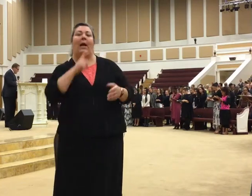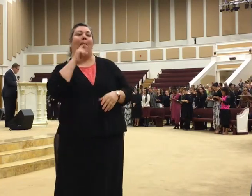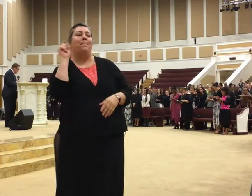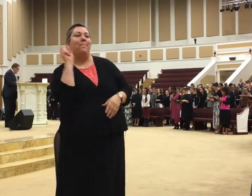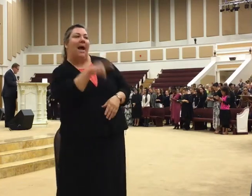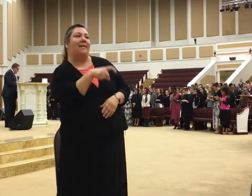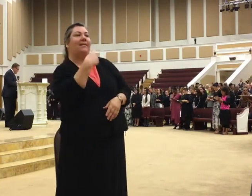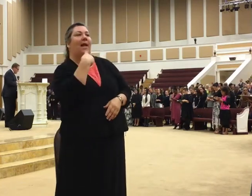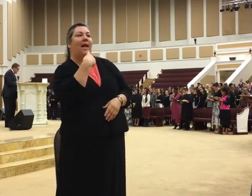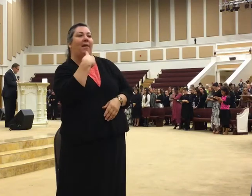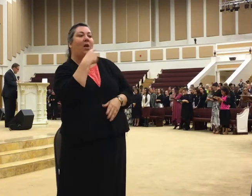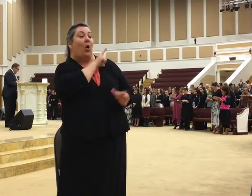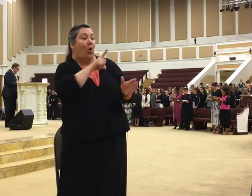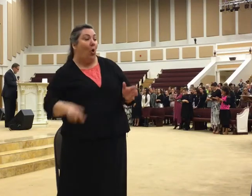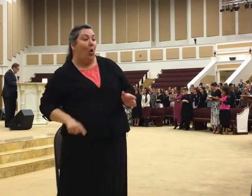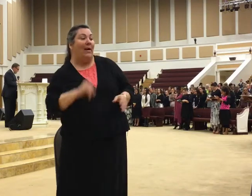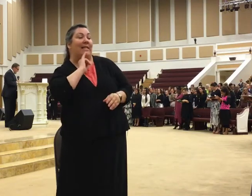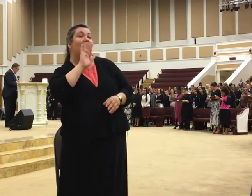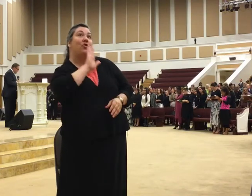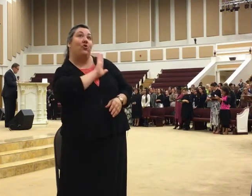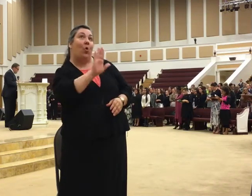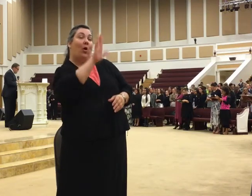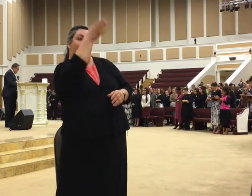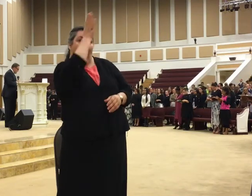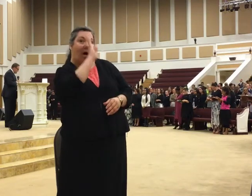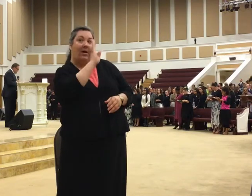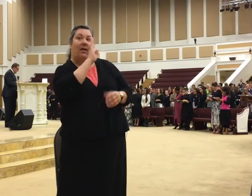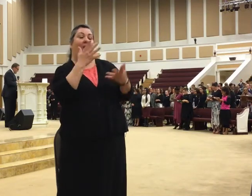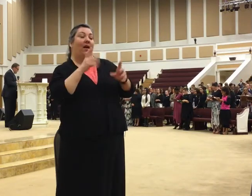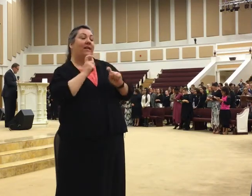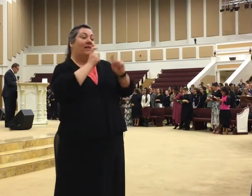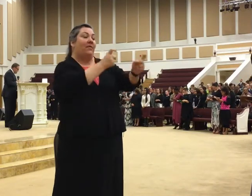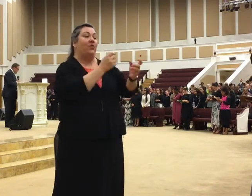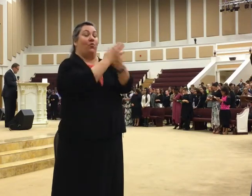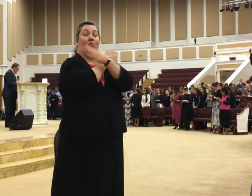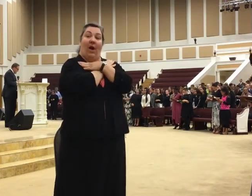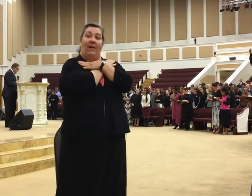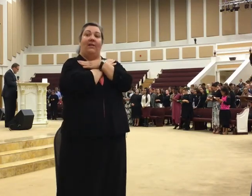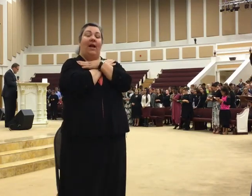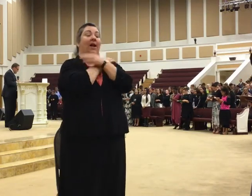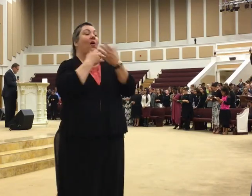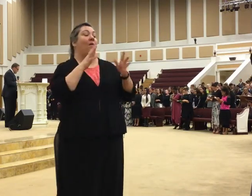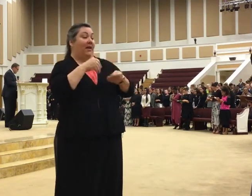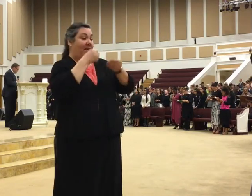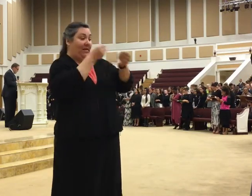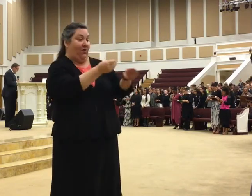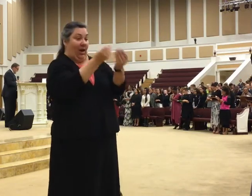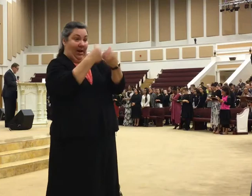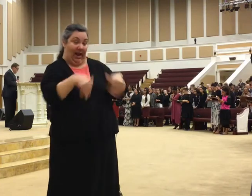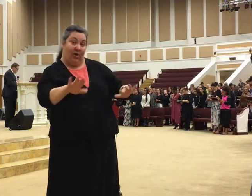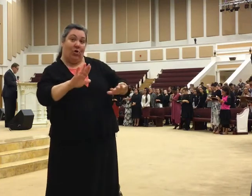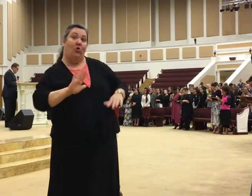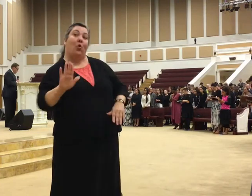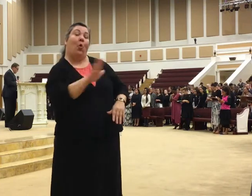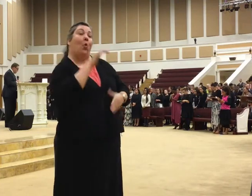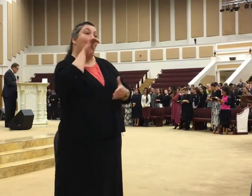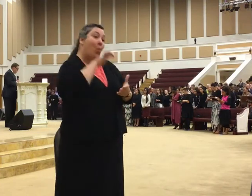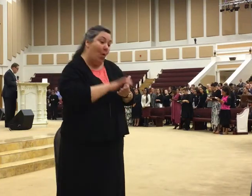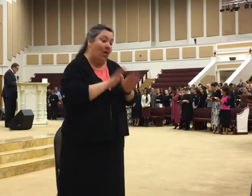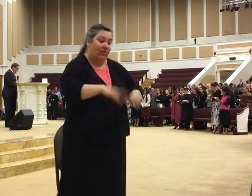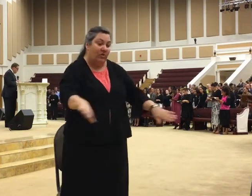commanded you, saying, the Lord is your God, hath given you rest and hath given you this land. Your wives, your